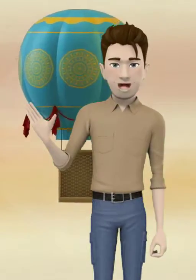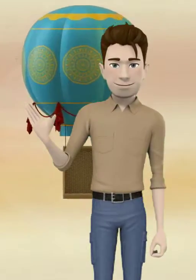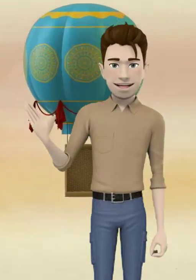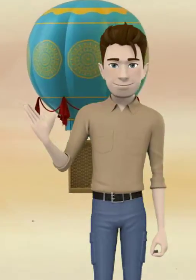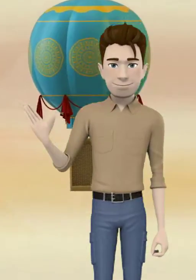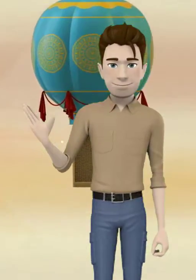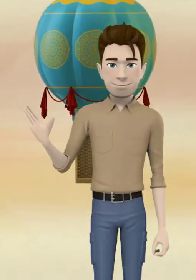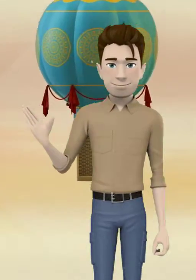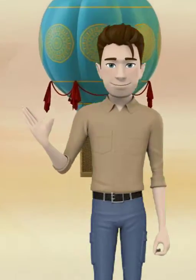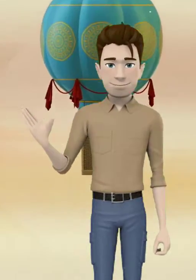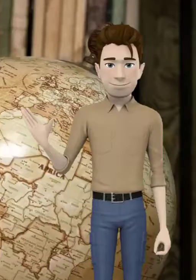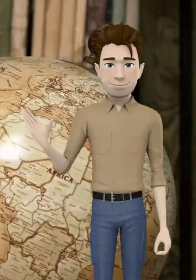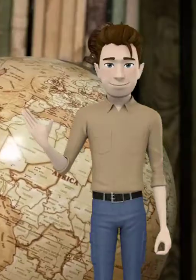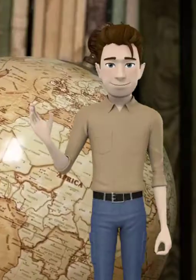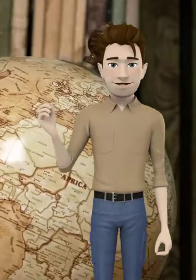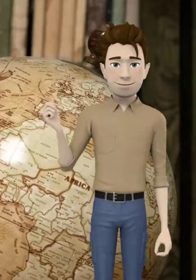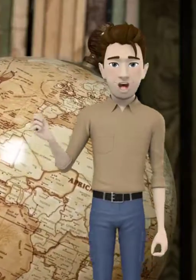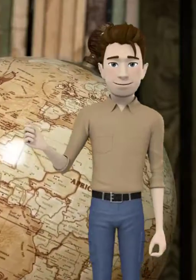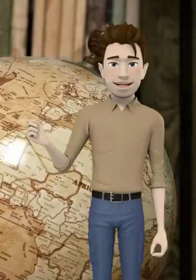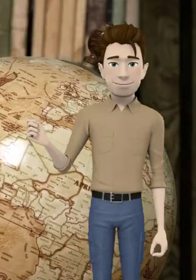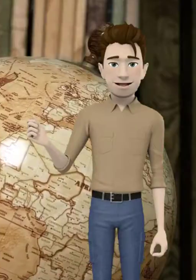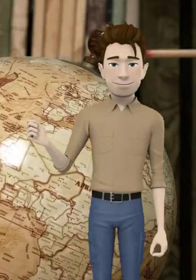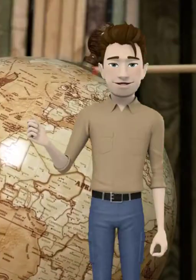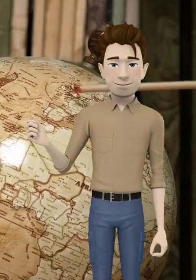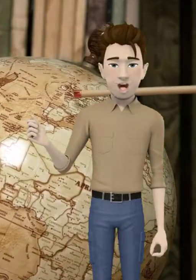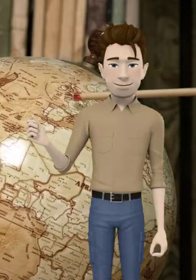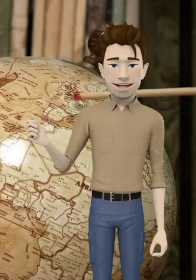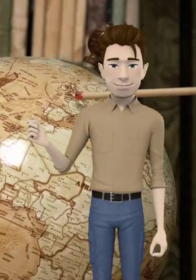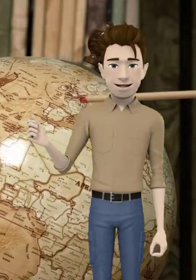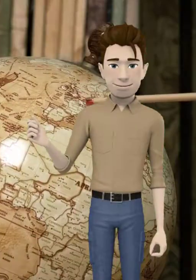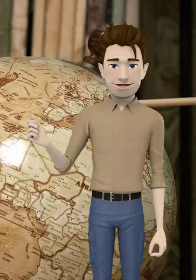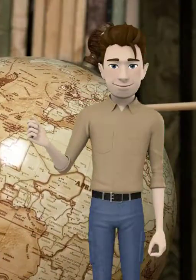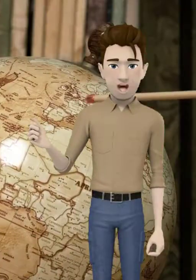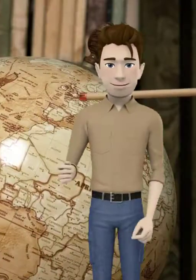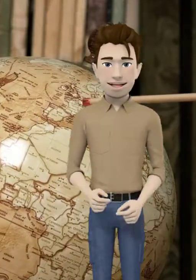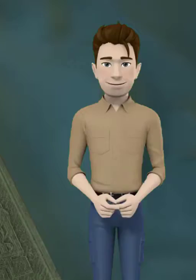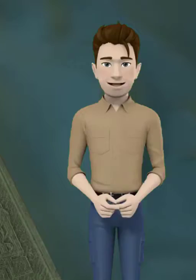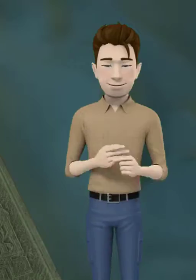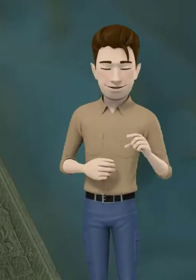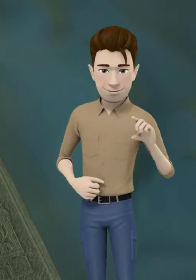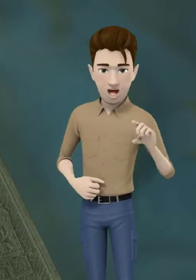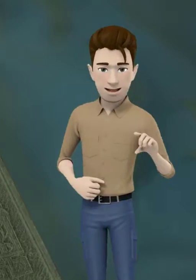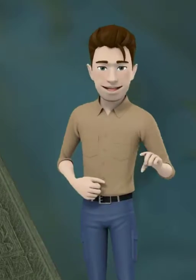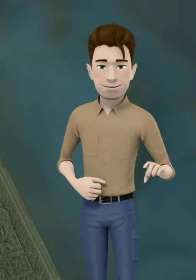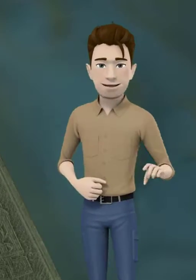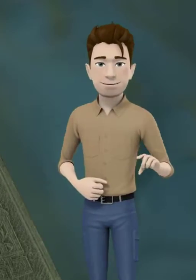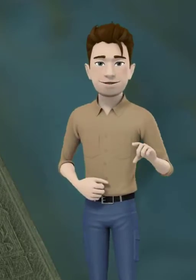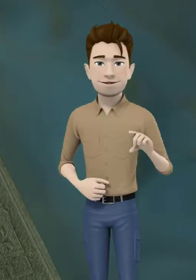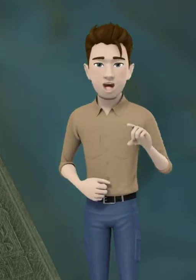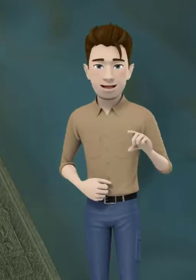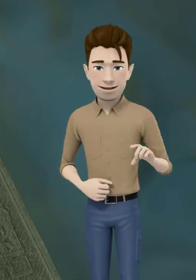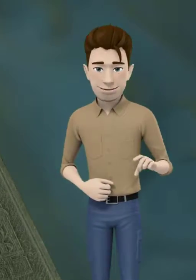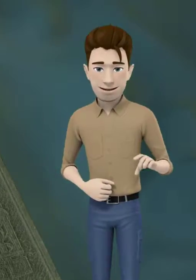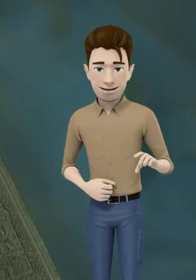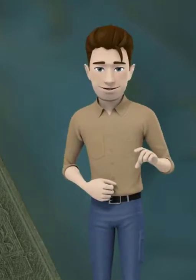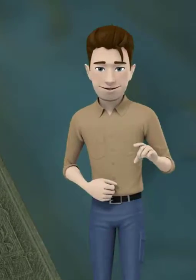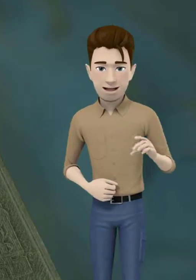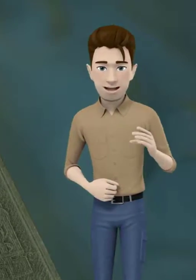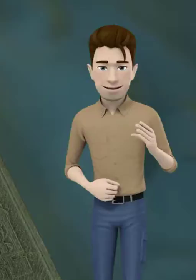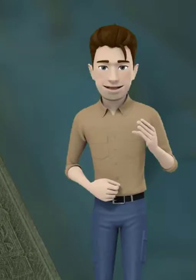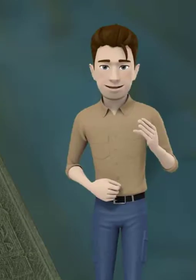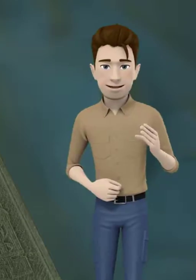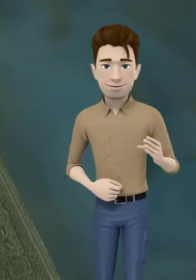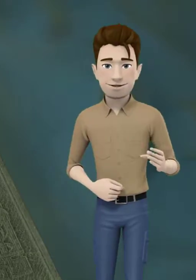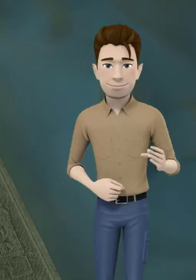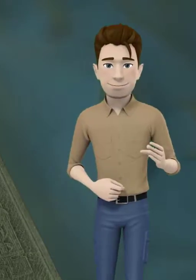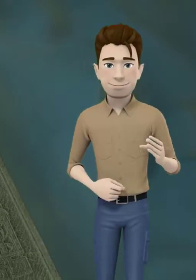of ourselves. One of the most charming books ever written in early modern Europe is called In Praise of Folly by the